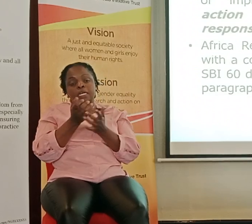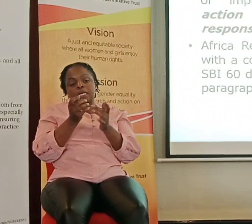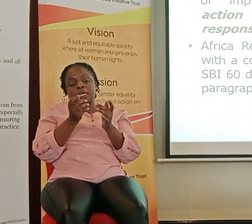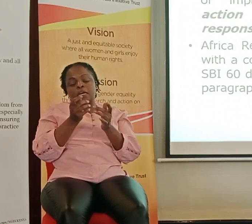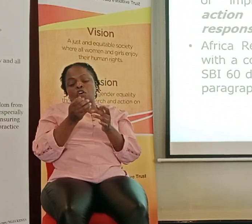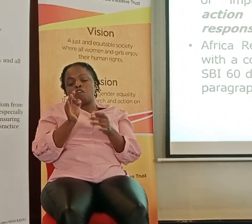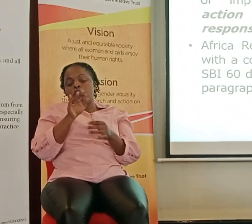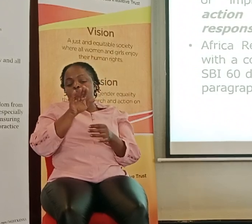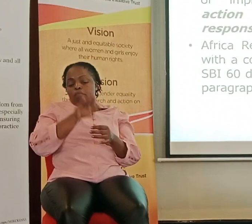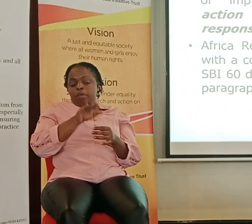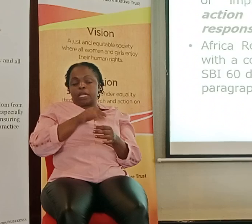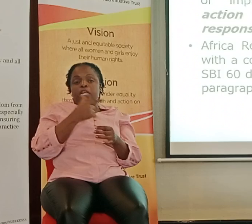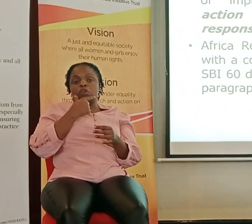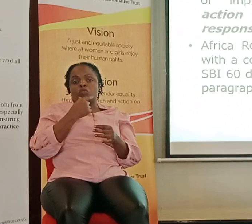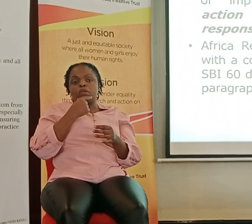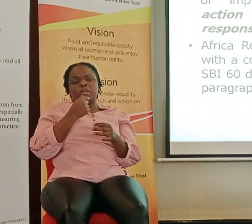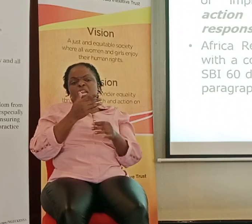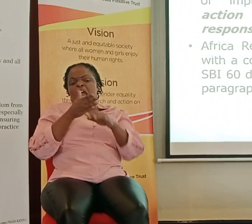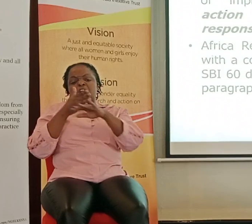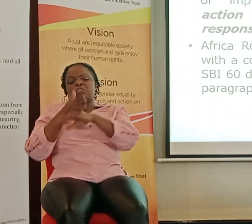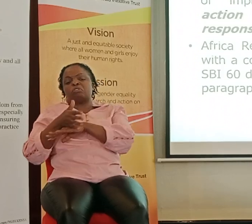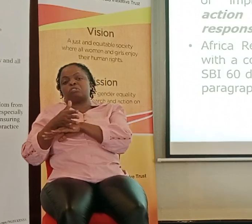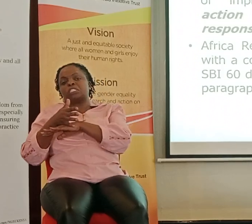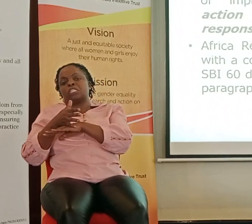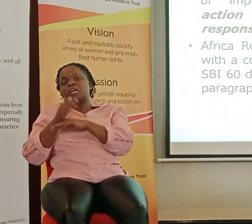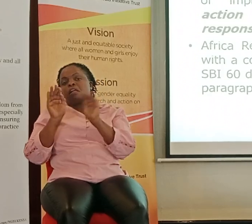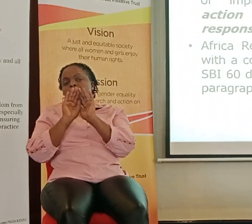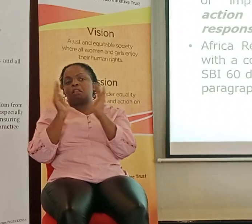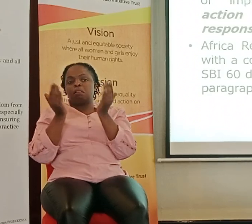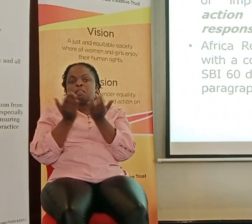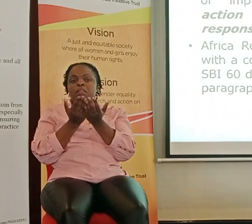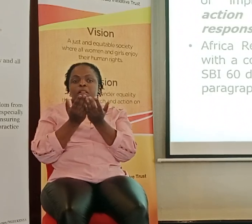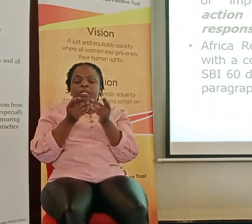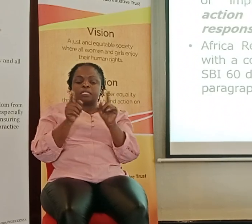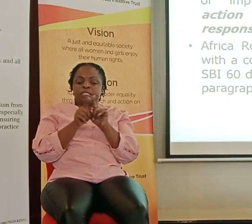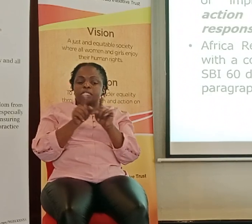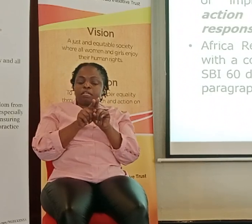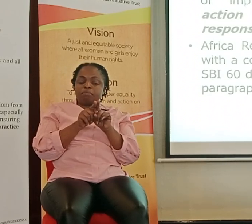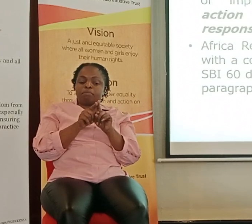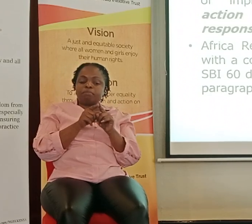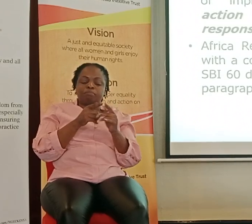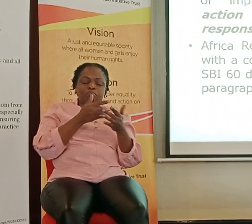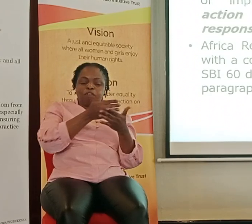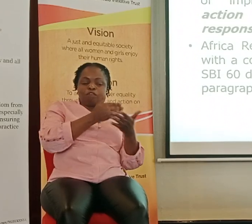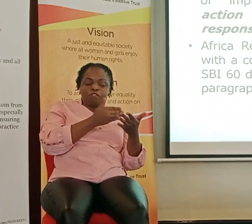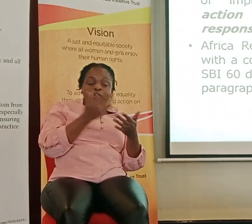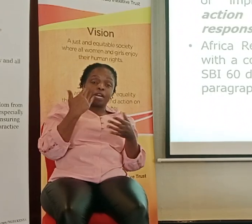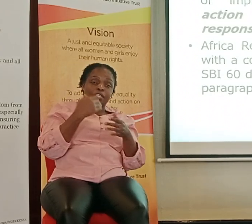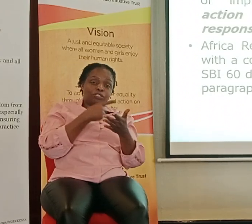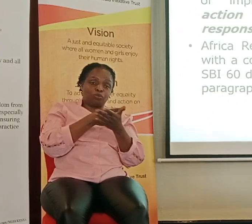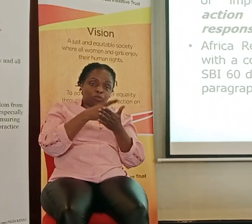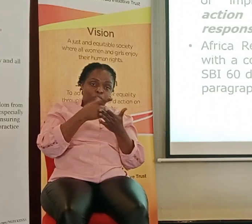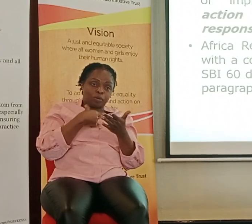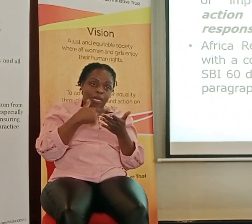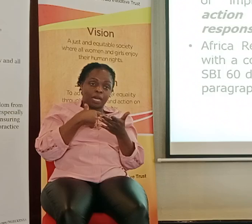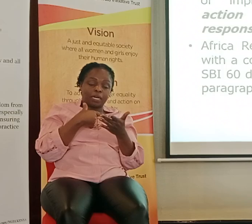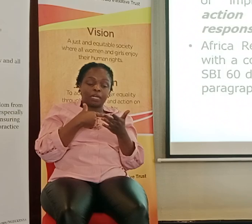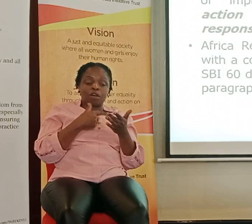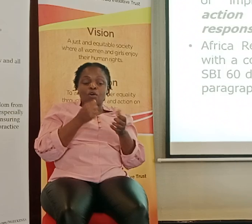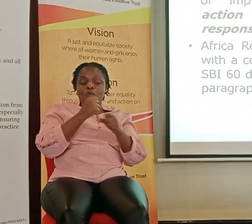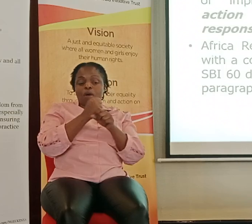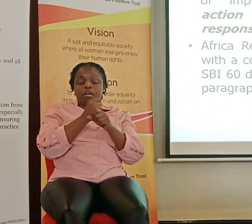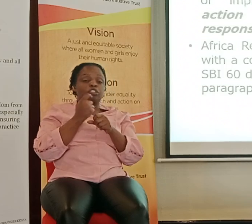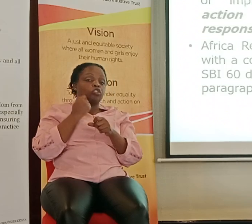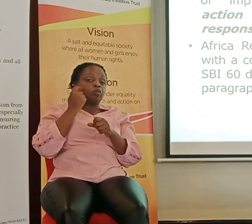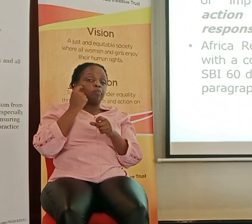and women across board. I mentioned about there having been a regional strategy workshop last week, which is also in